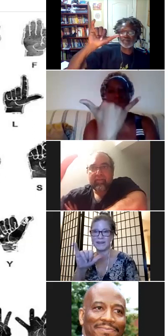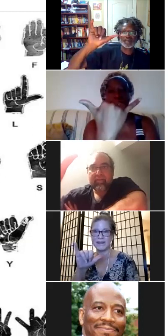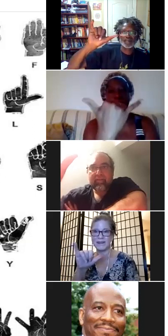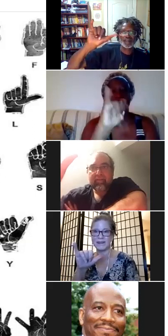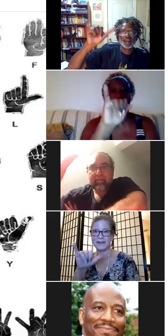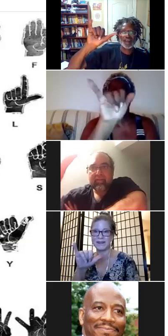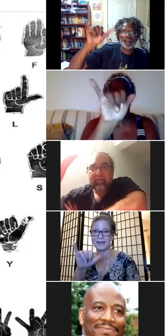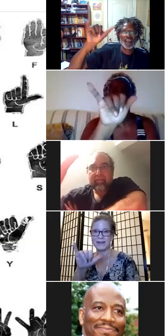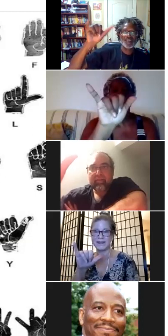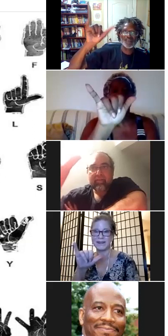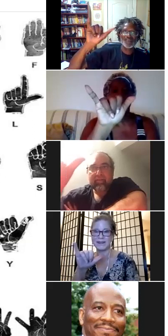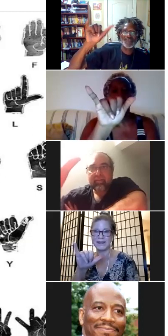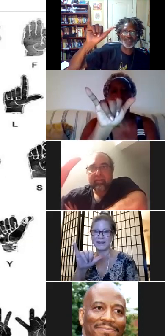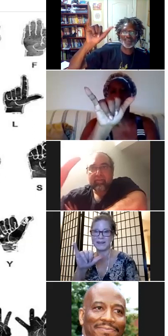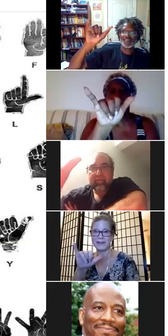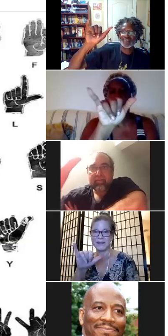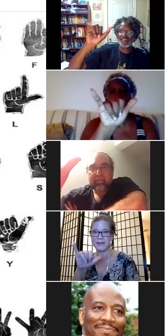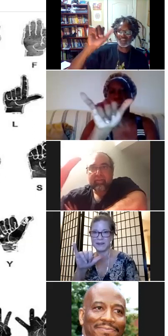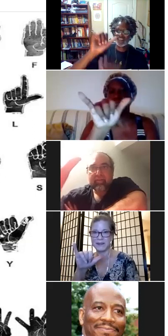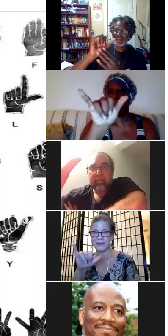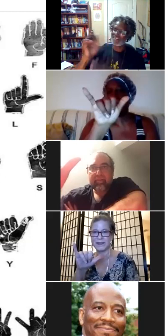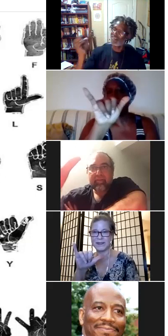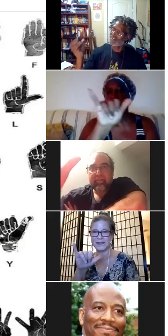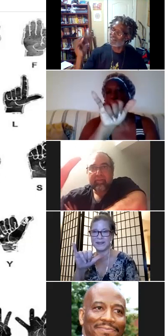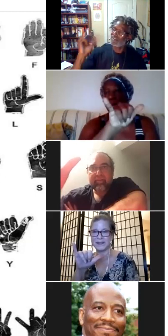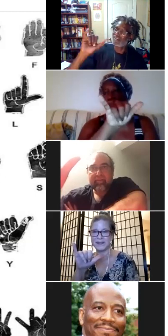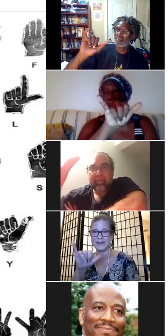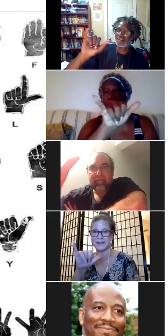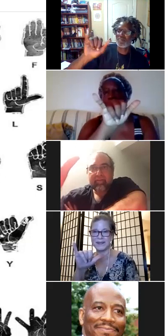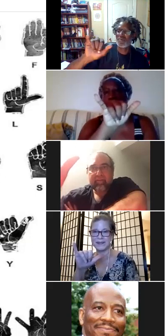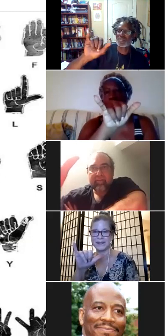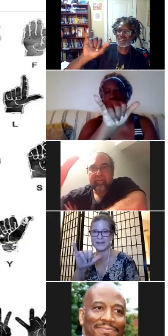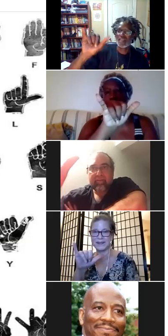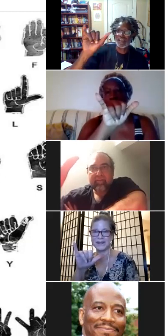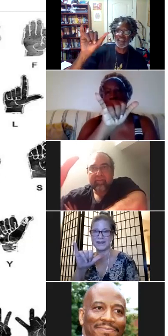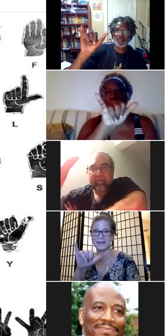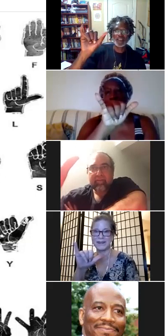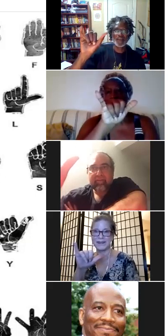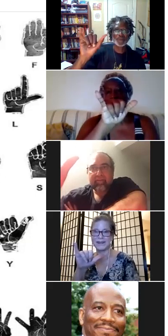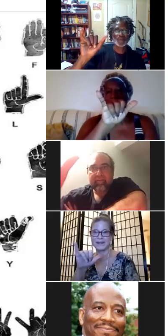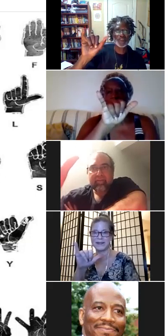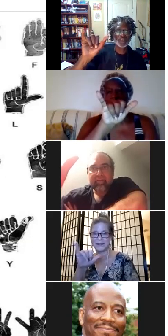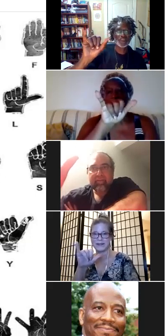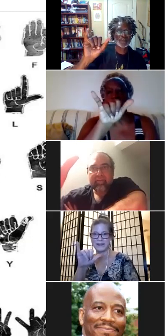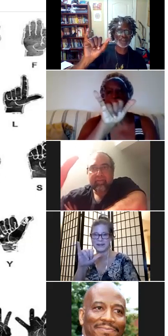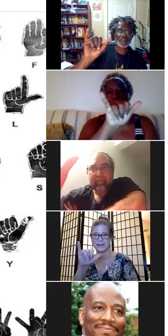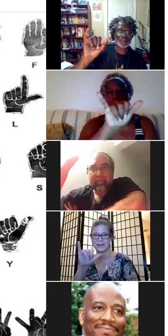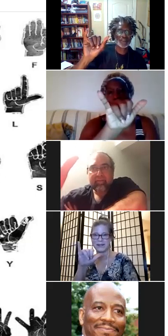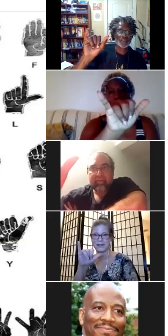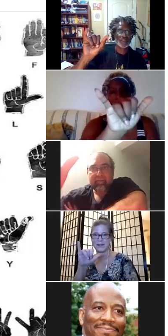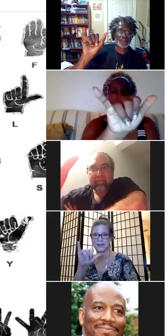Y. Ain't loose, dude. Y. I broke this in. I can't make that one too